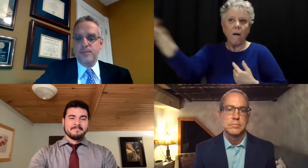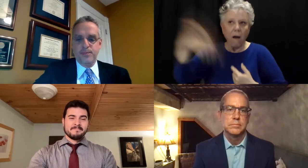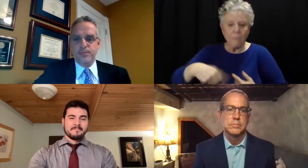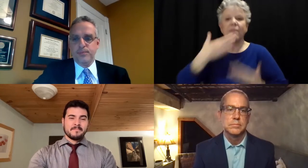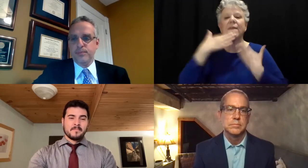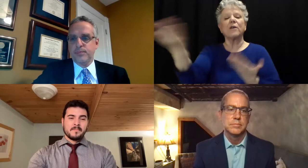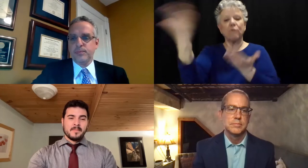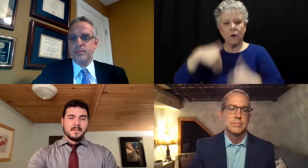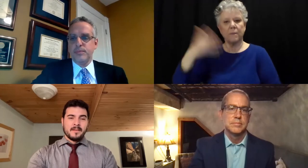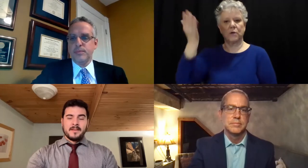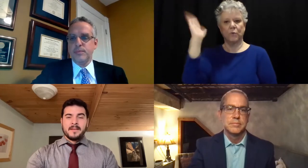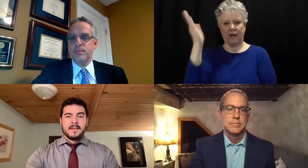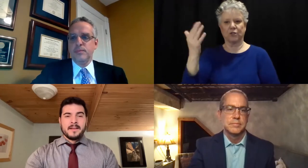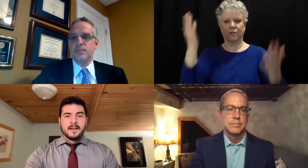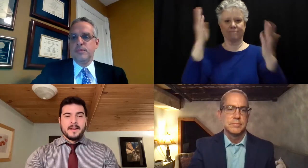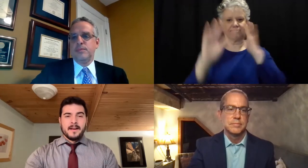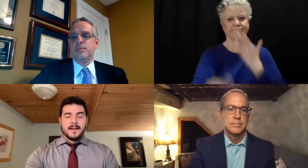us.